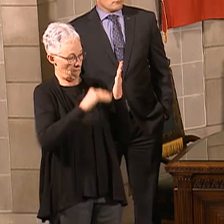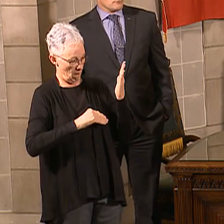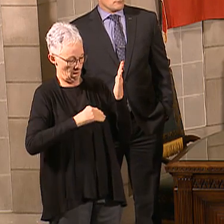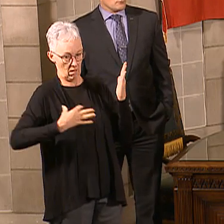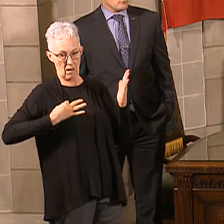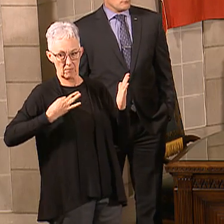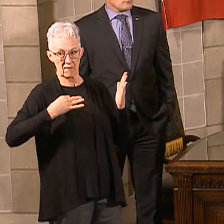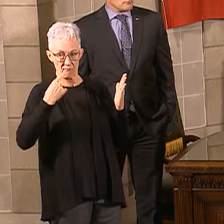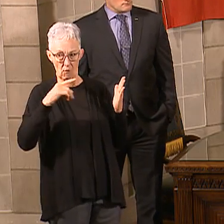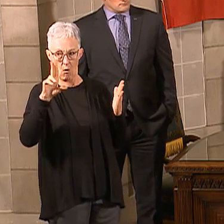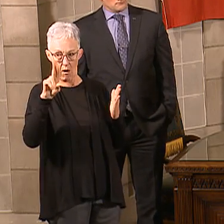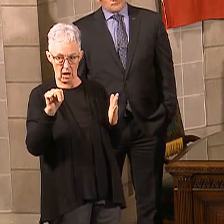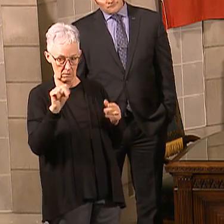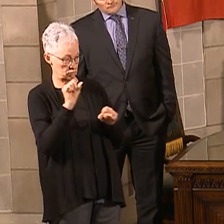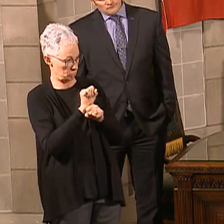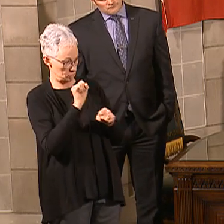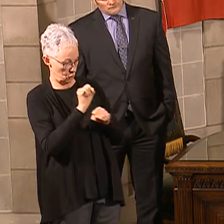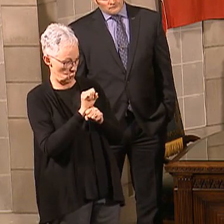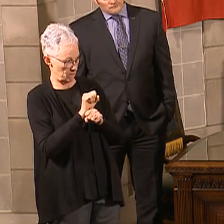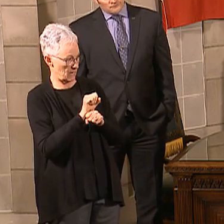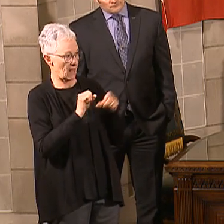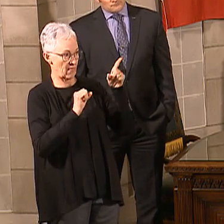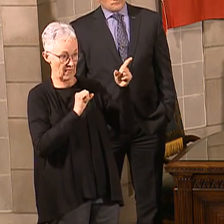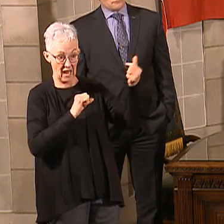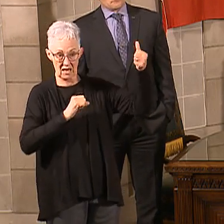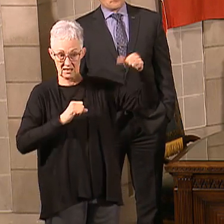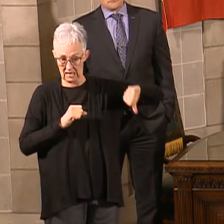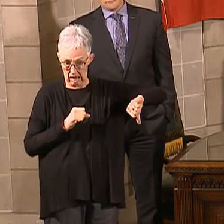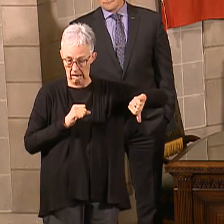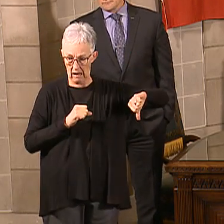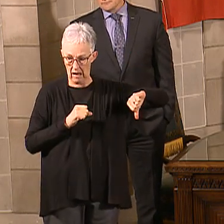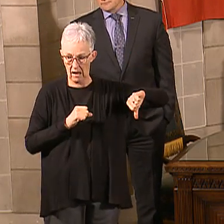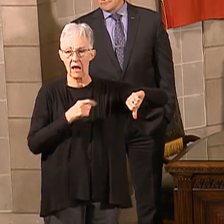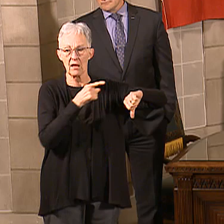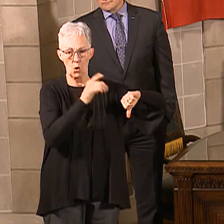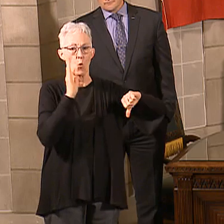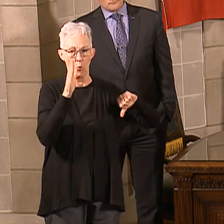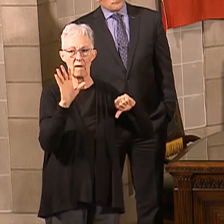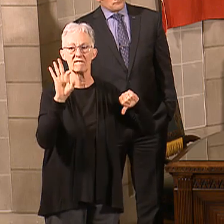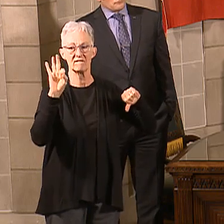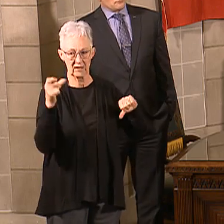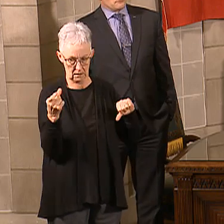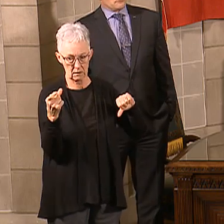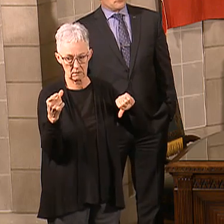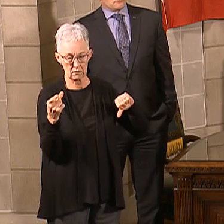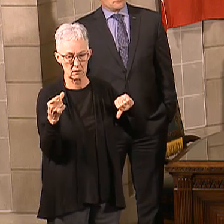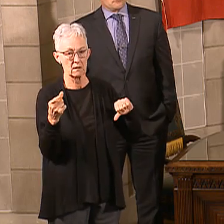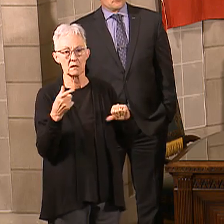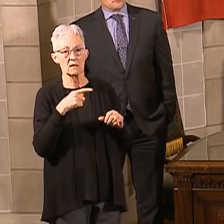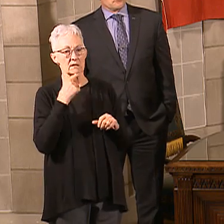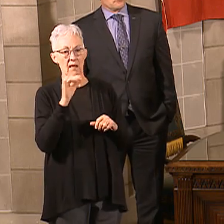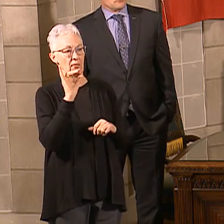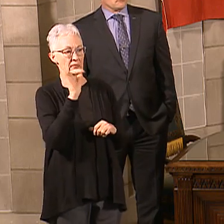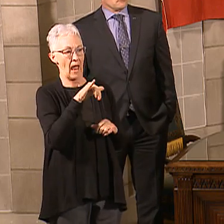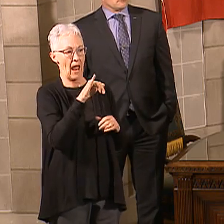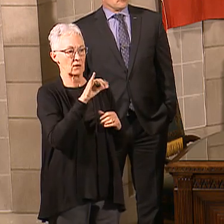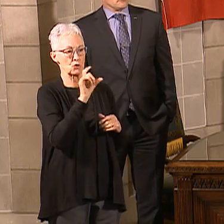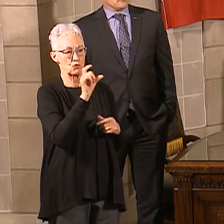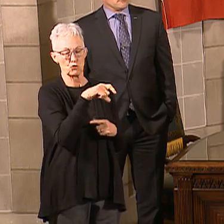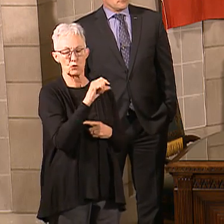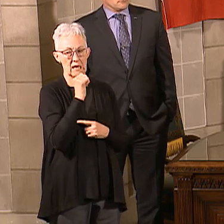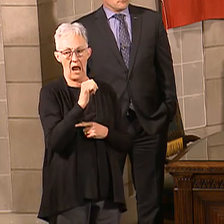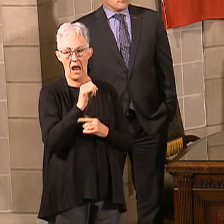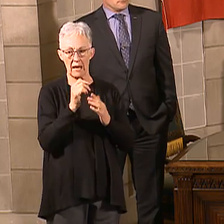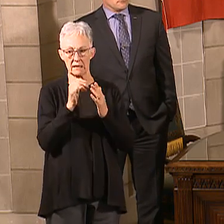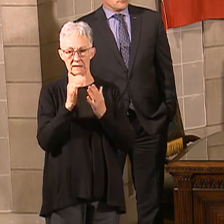application and were denied, that will be fixed administratively. So we will go back and fix that because those questions should not have been asked. It's fixed now,